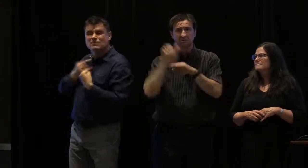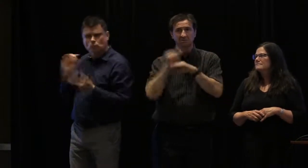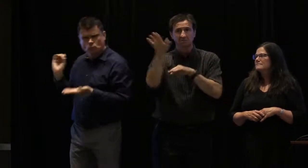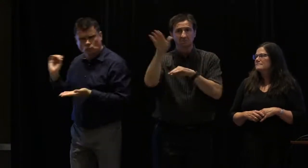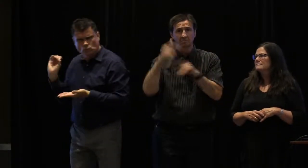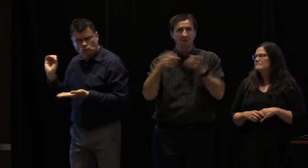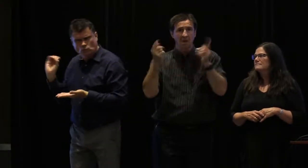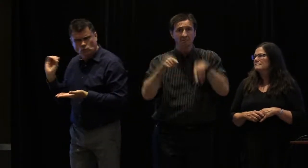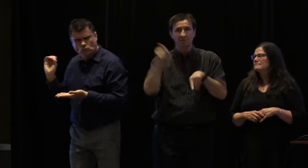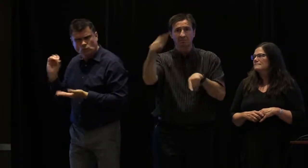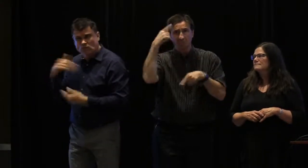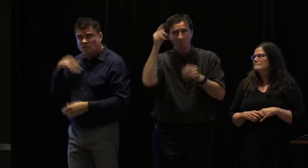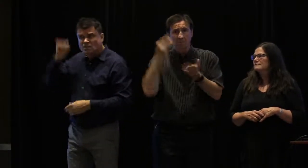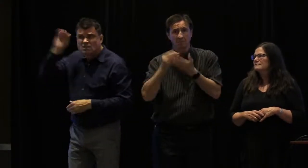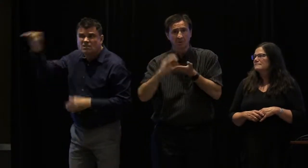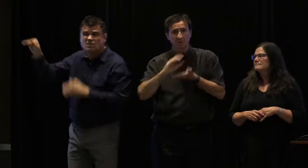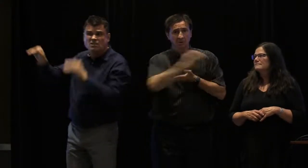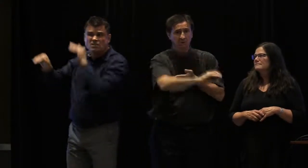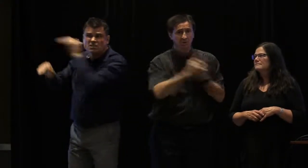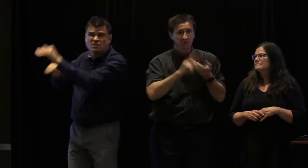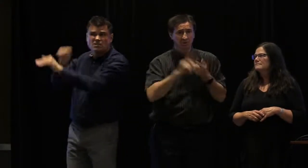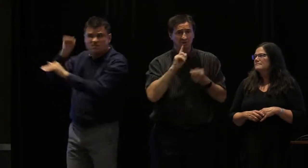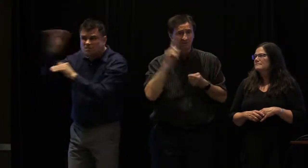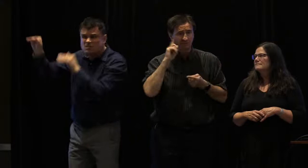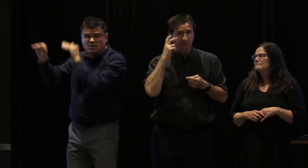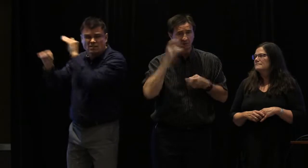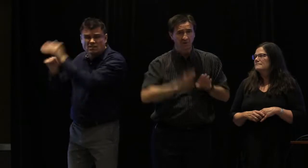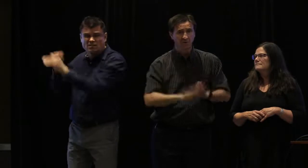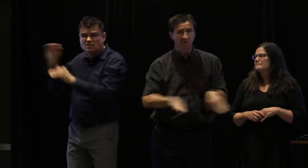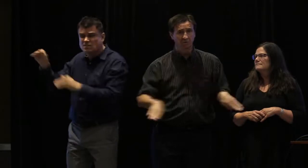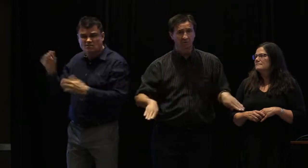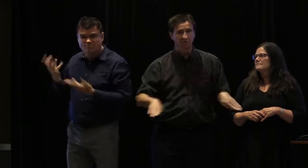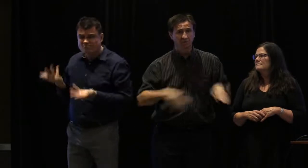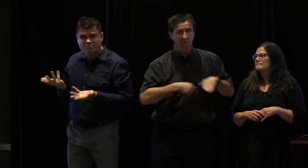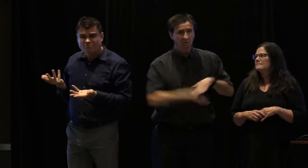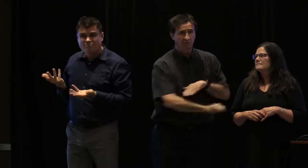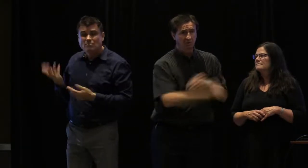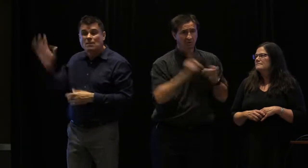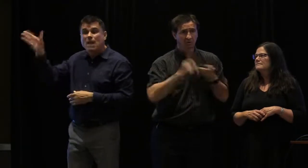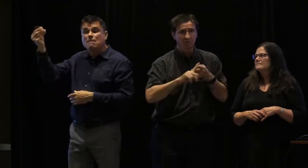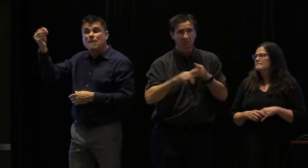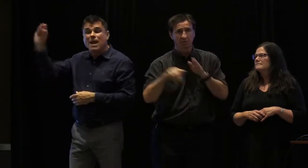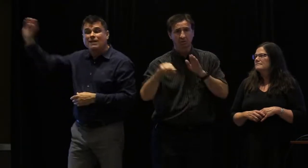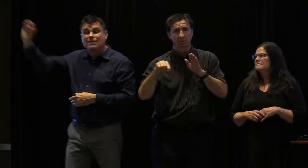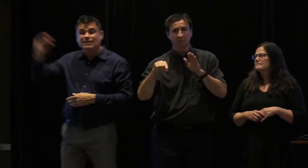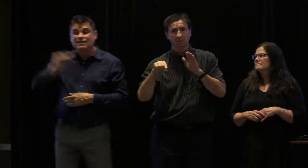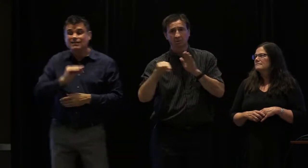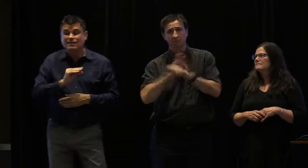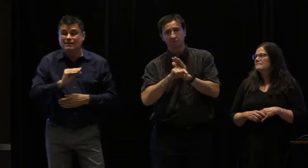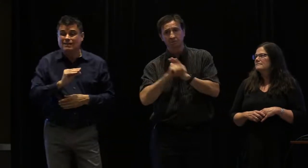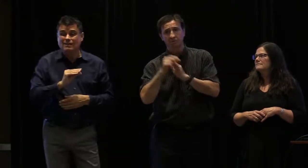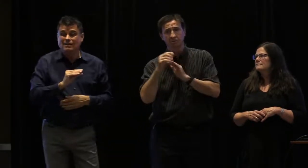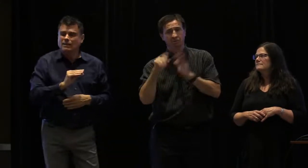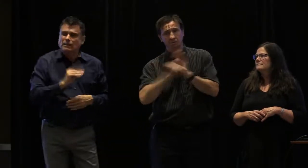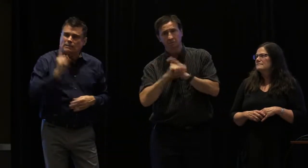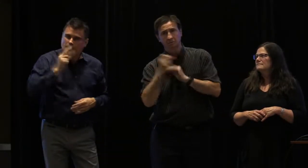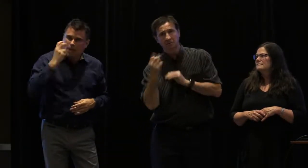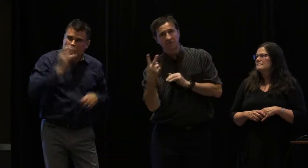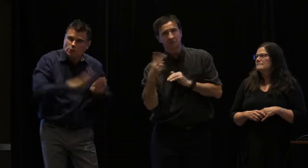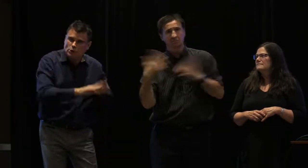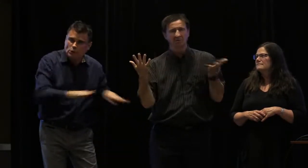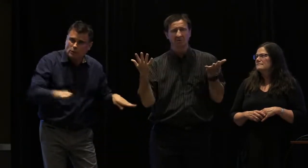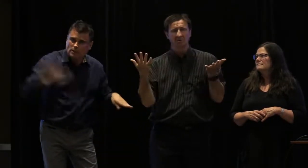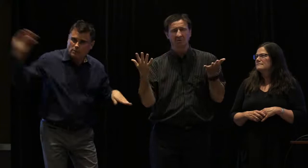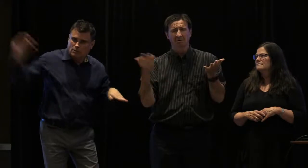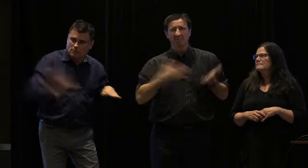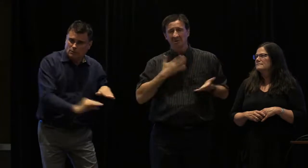anything back, felt like we were talking to a brick wall, but we finally see this money coming through.